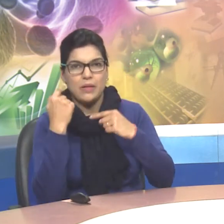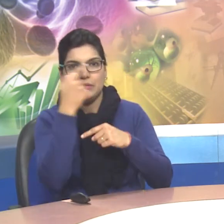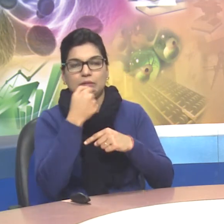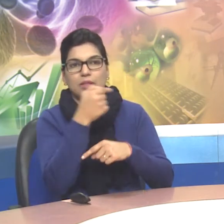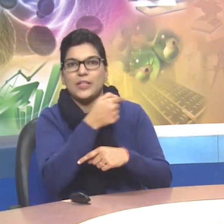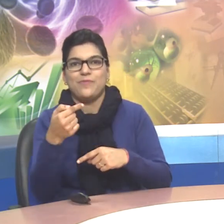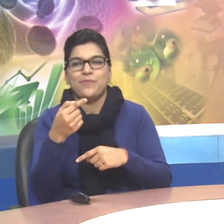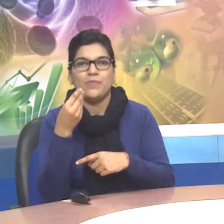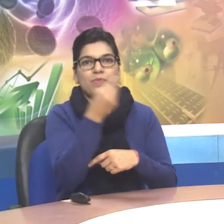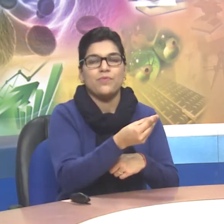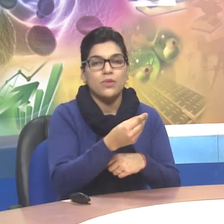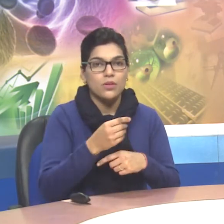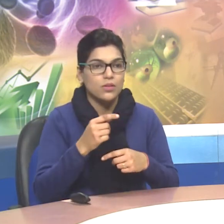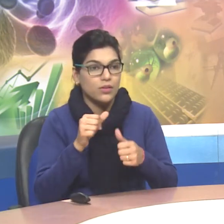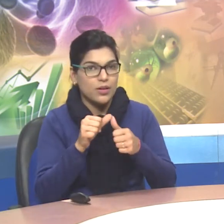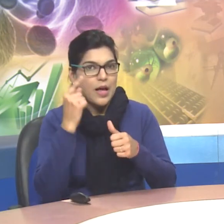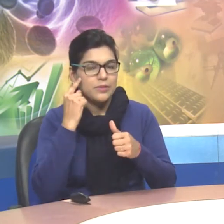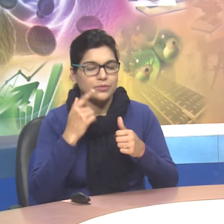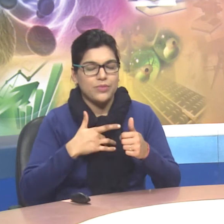She looked in her eyes, hurt me